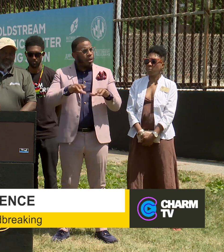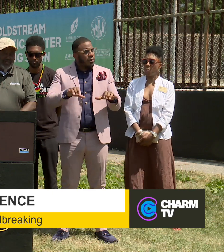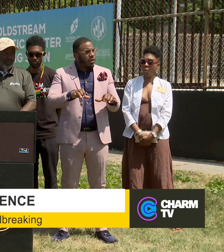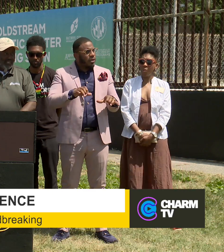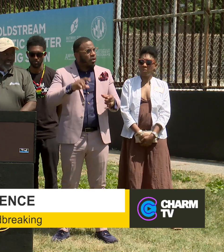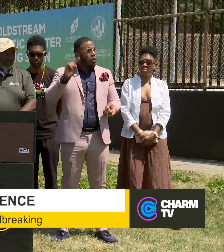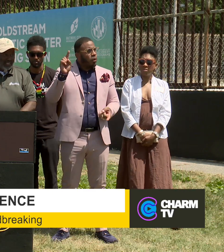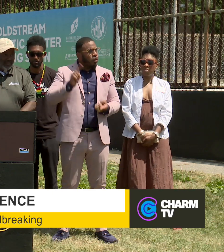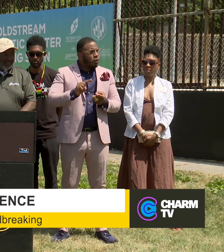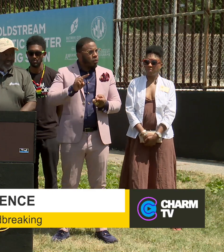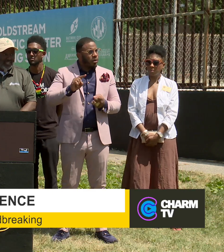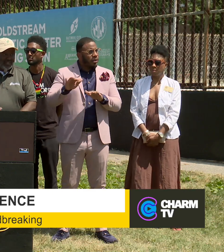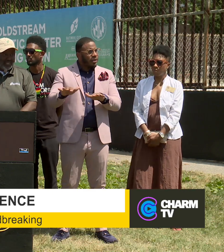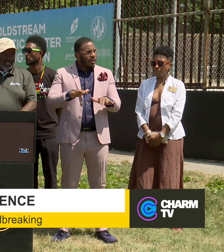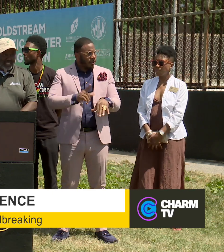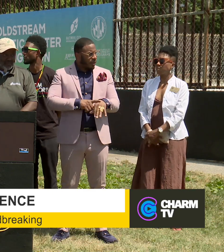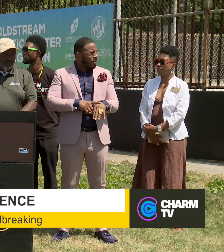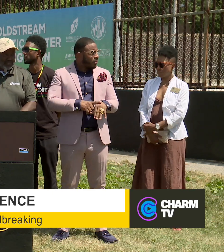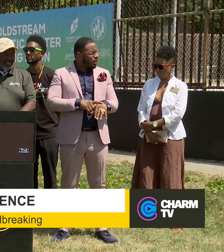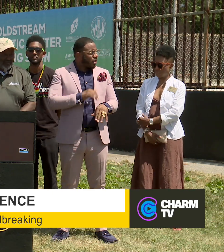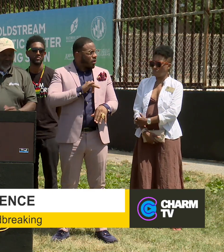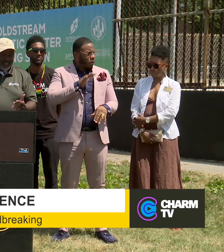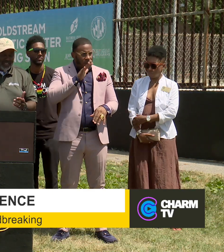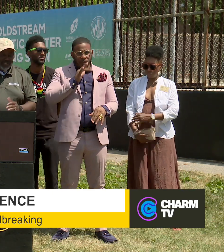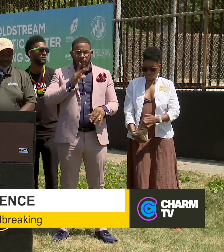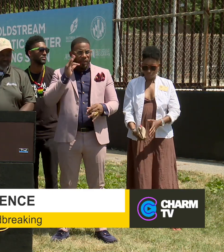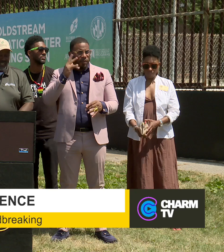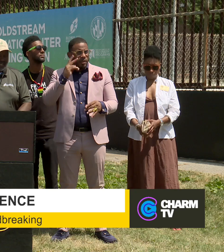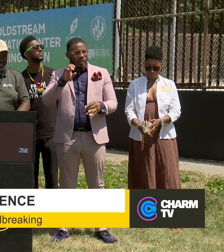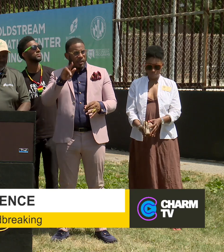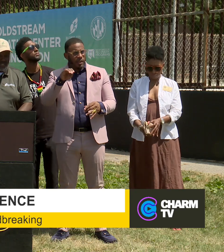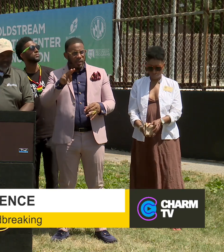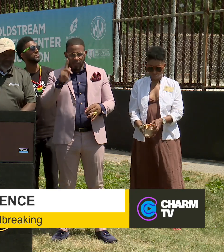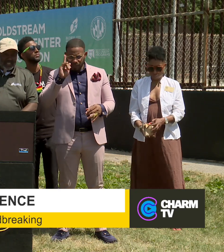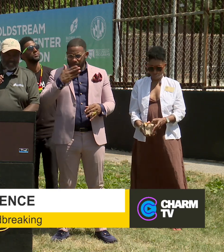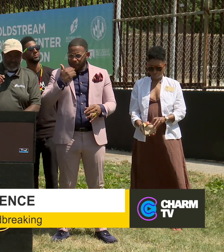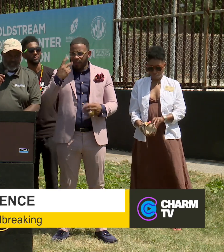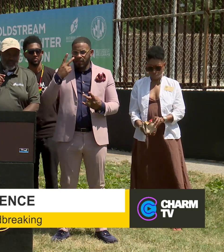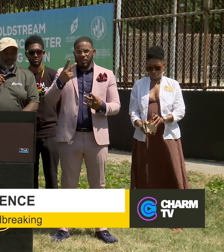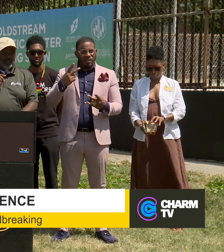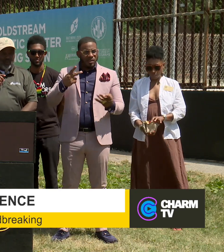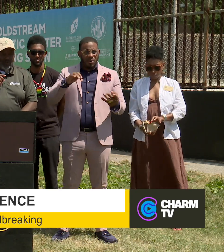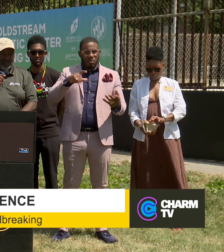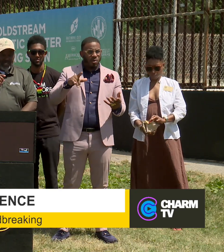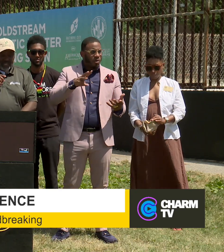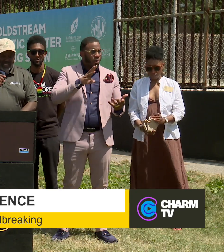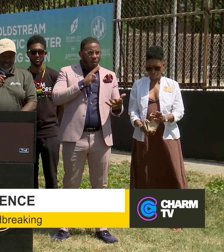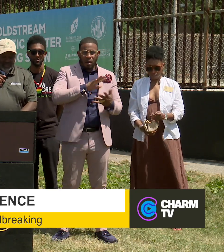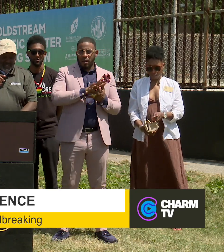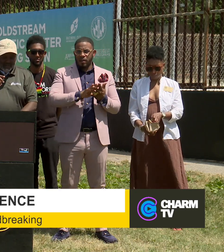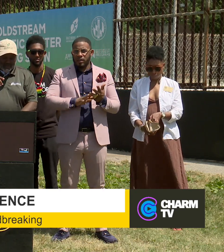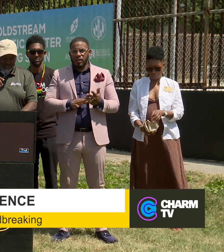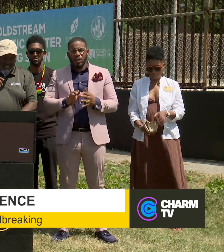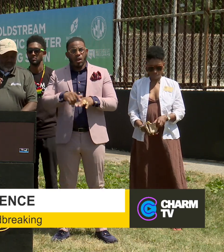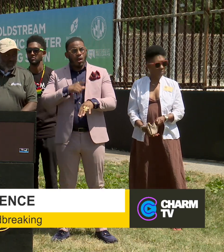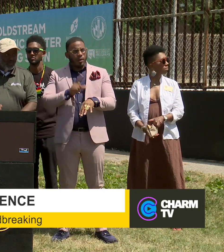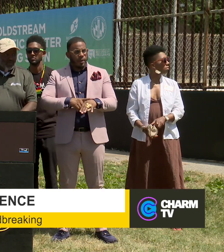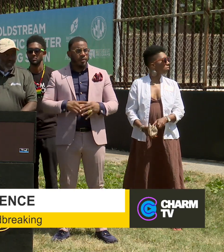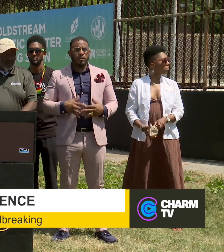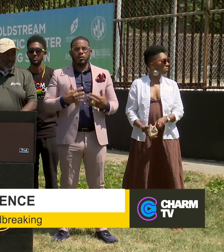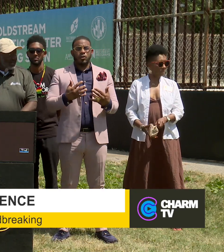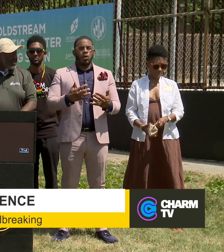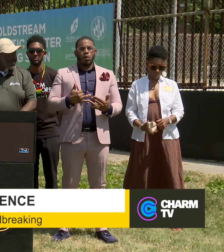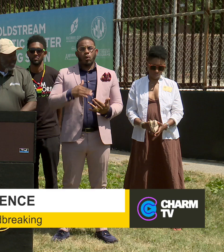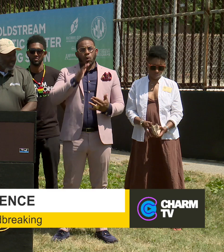does, it reduces the downtime. And as the councilwoman said, if you've seen Clifton, I think it's the best I've seen Clifton pool the water in a long time.